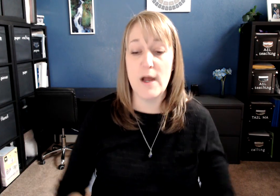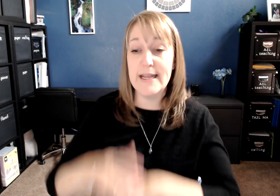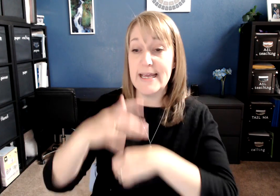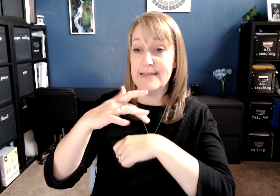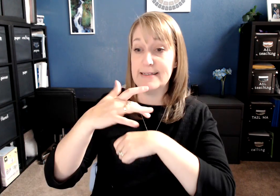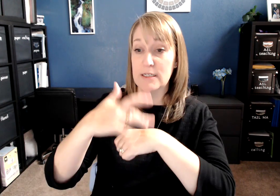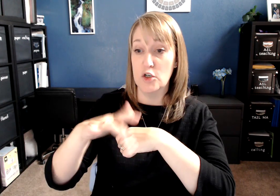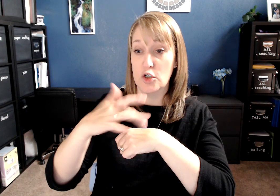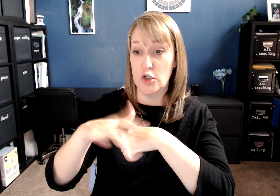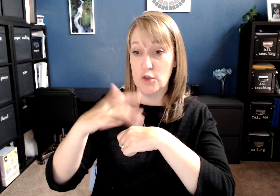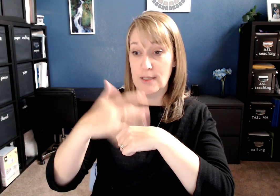One is early.